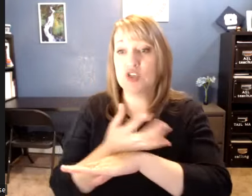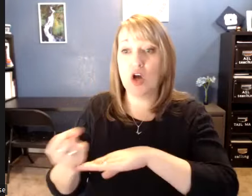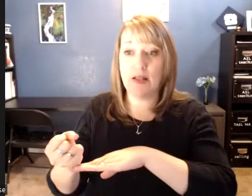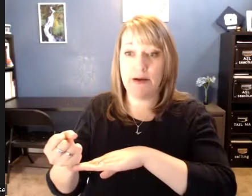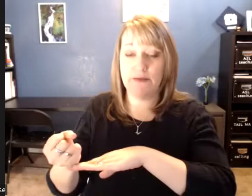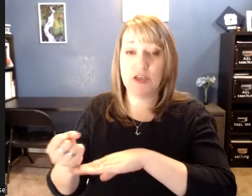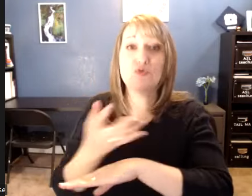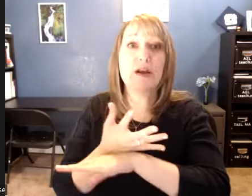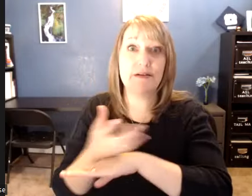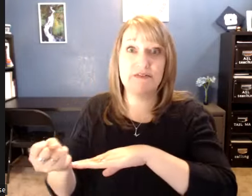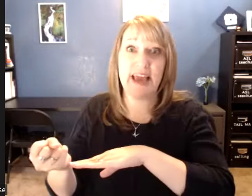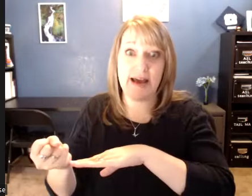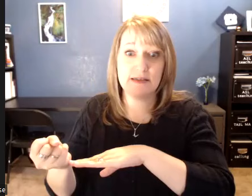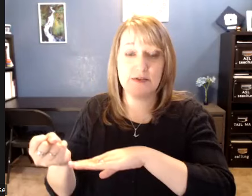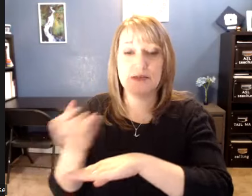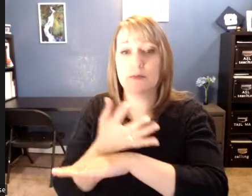You're all out of it. You run out of gas, for example.